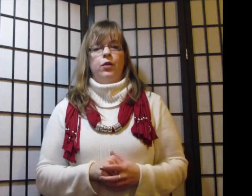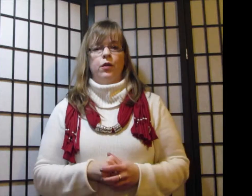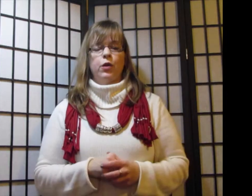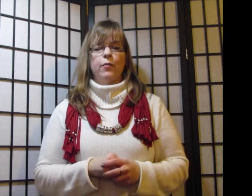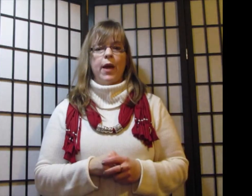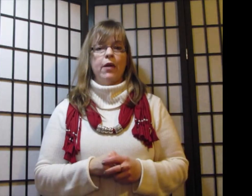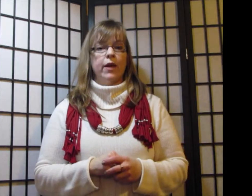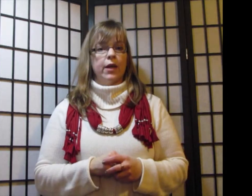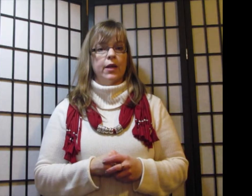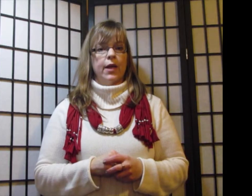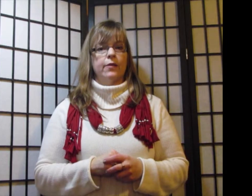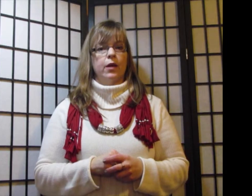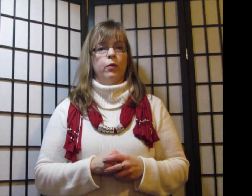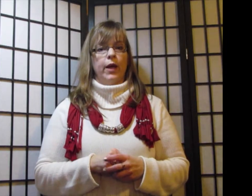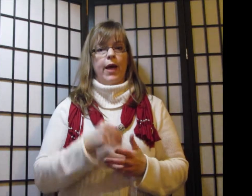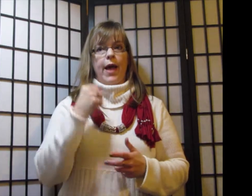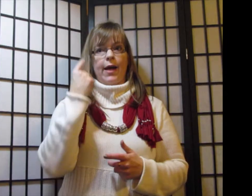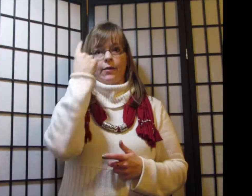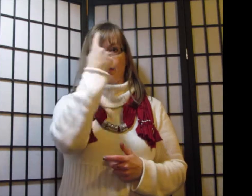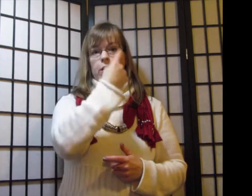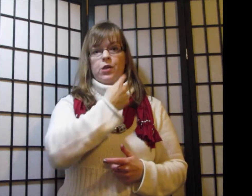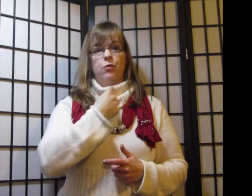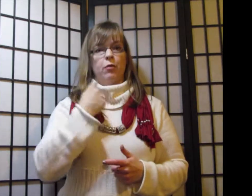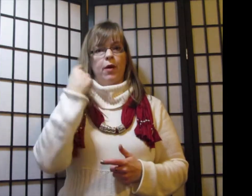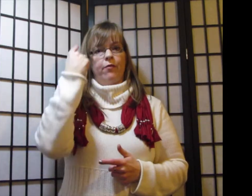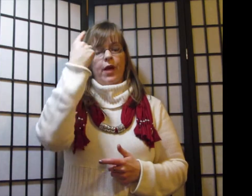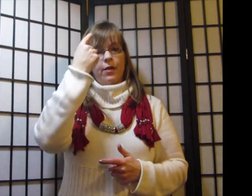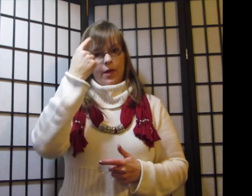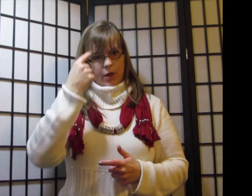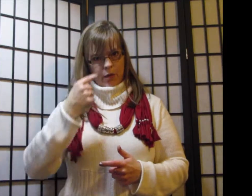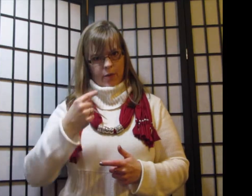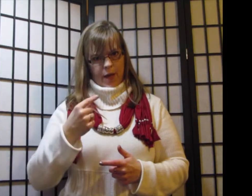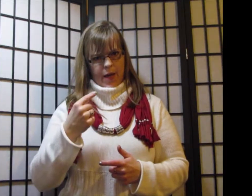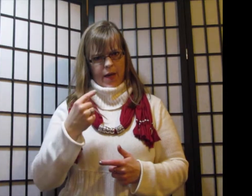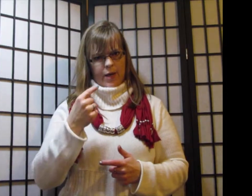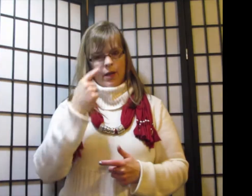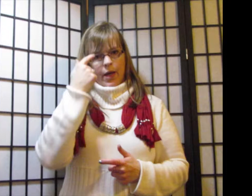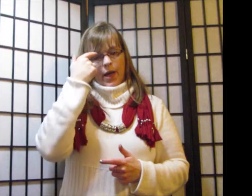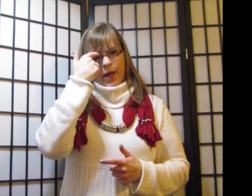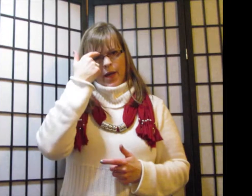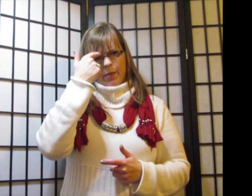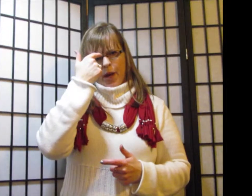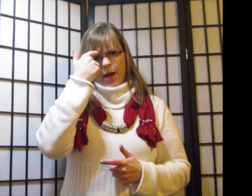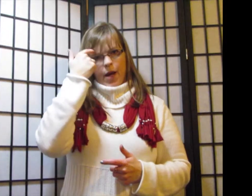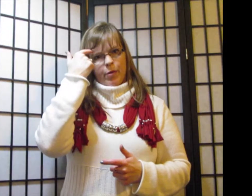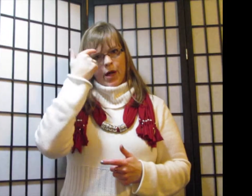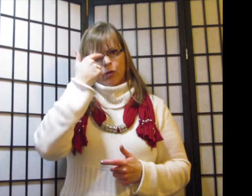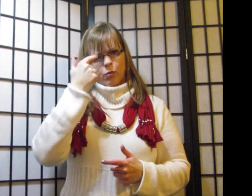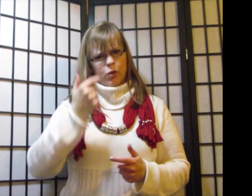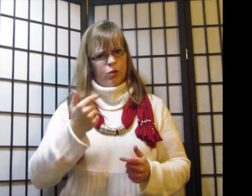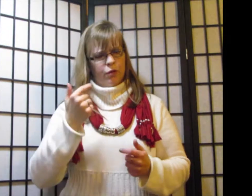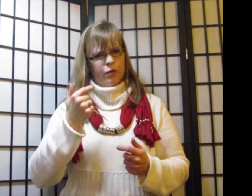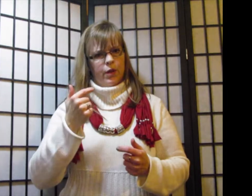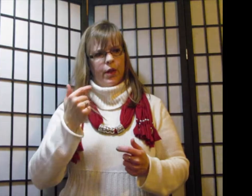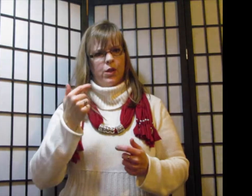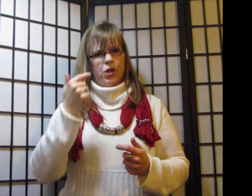So you may recognize that when I ask the question with my face, I lower my head and my eyebrows move and